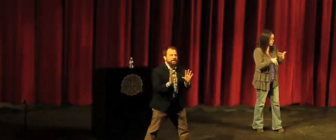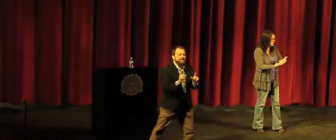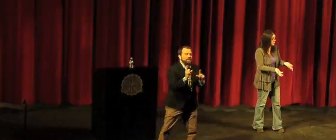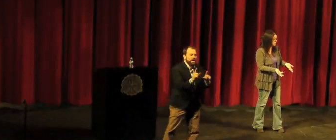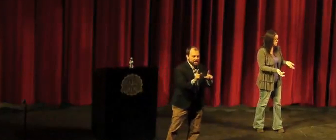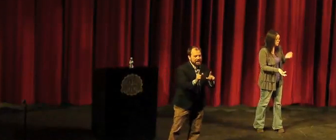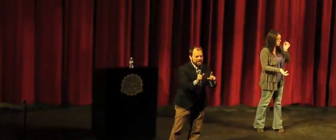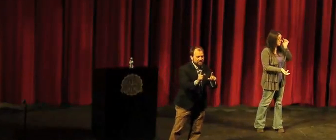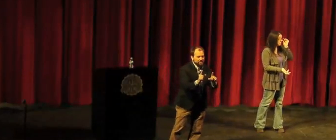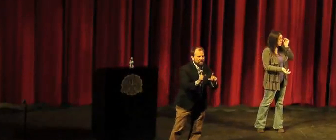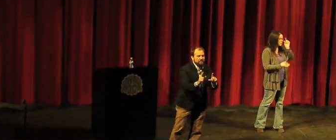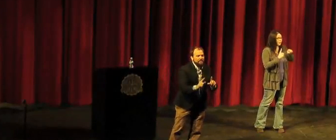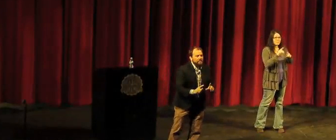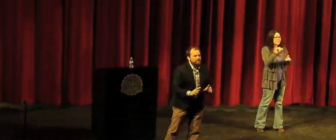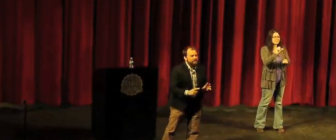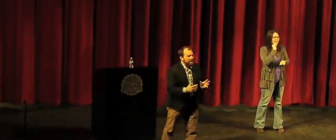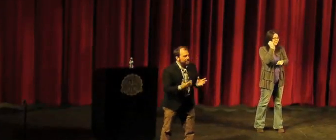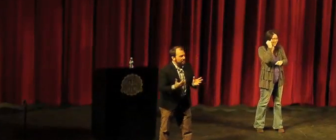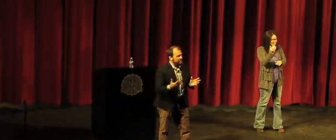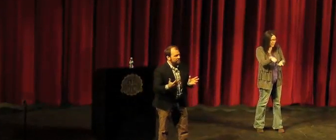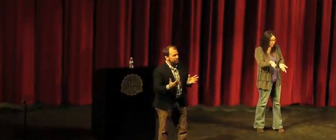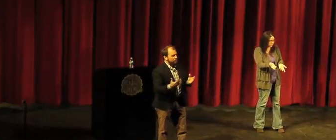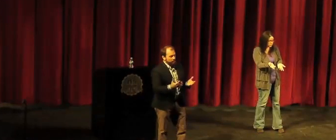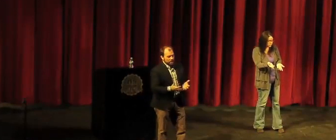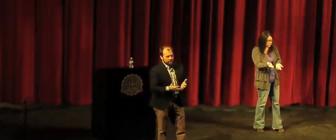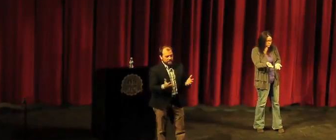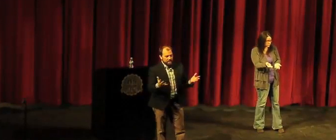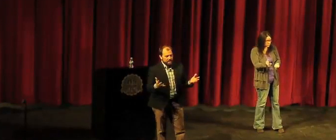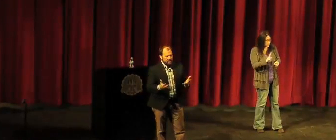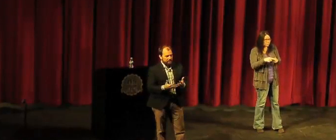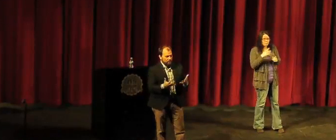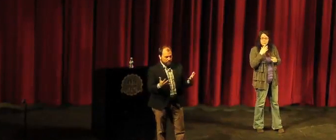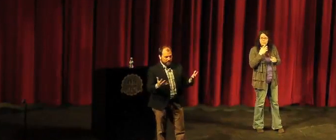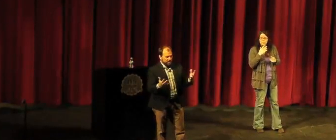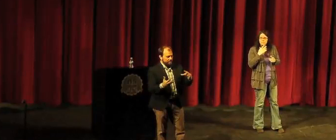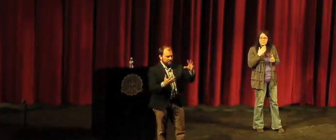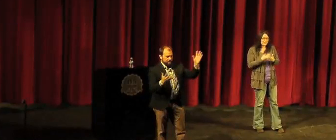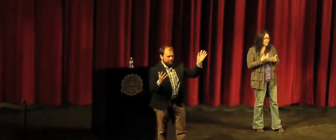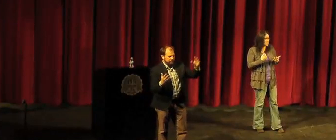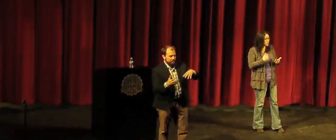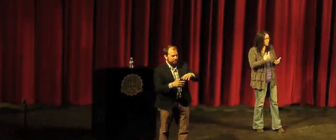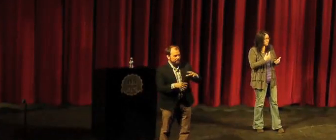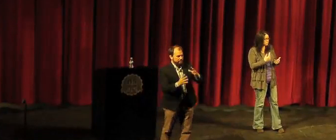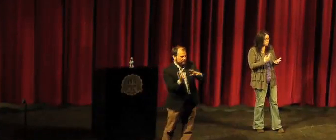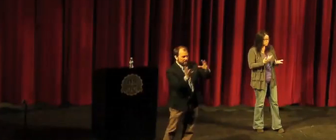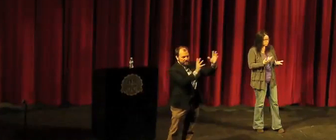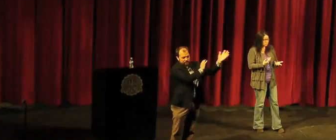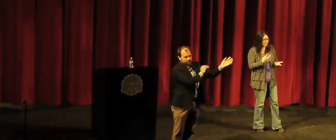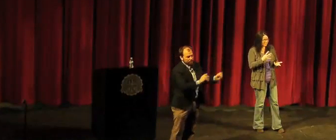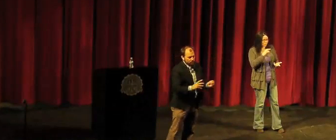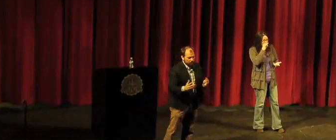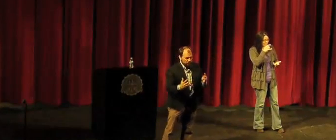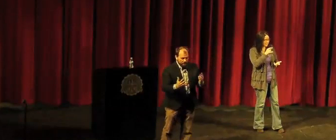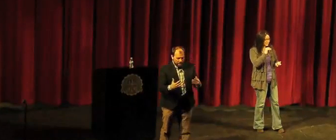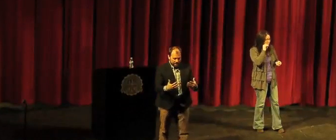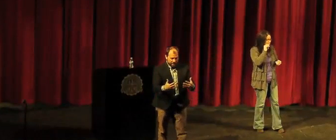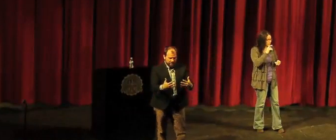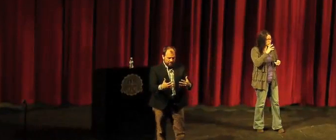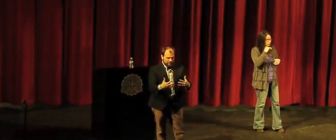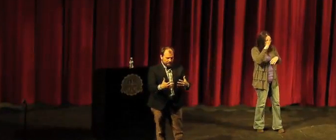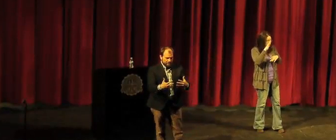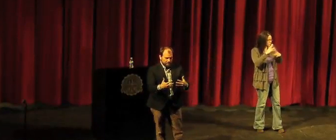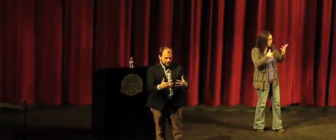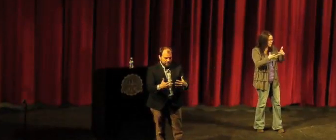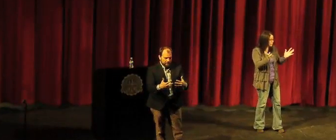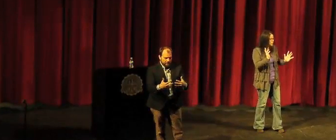But that's not the ideal. But the fact is, you know, when I'm raising, I have four kids, you know, teenagers and older, and in